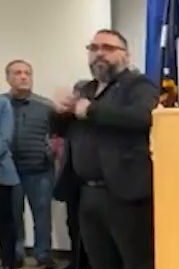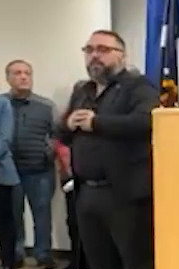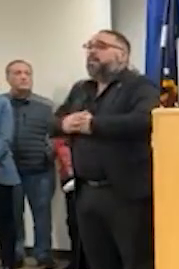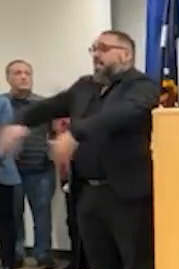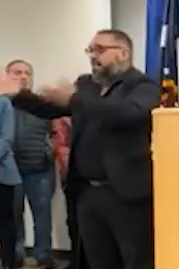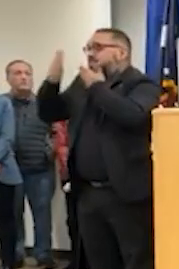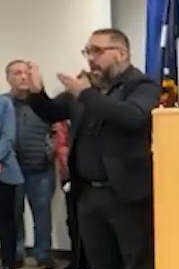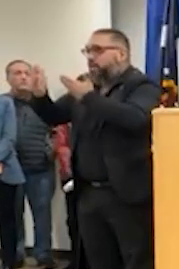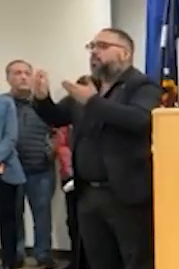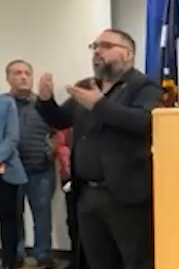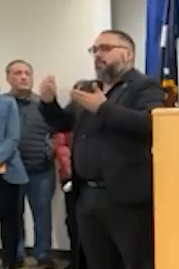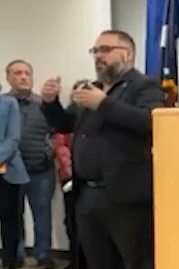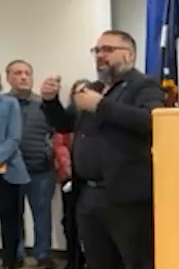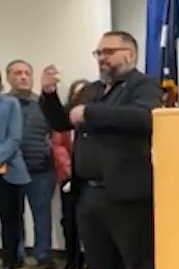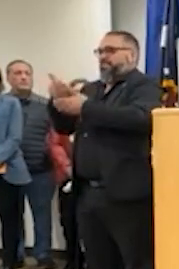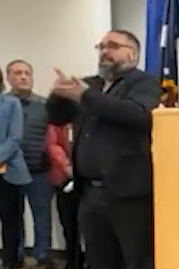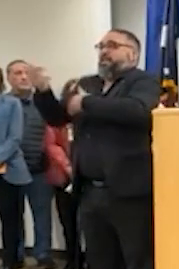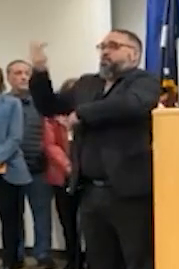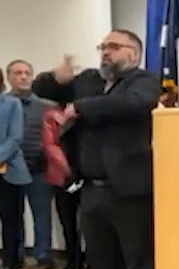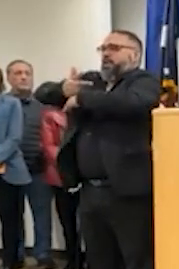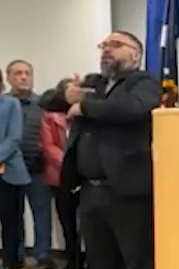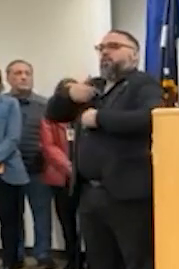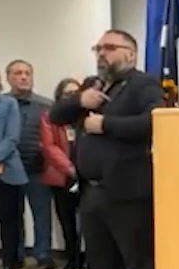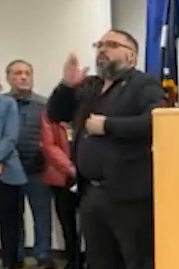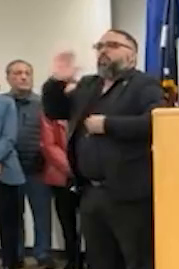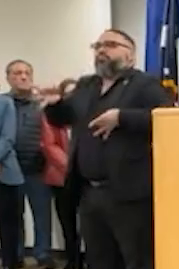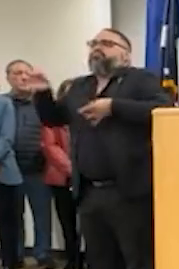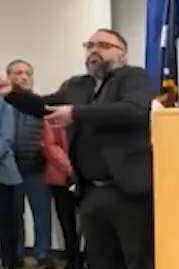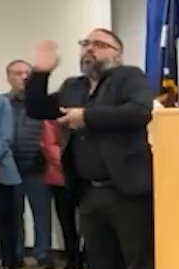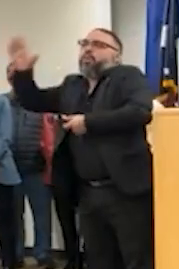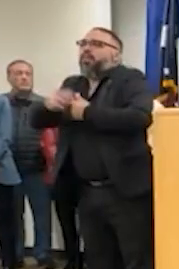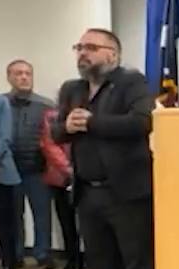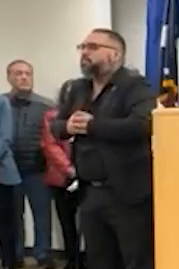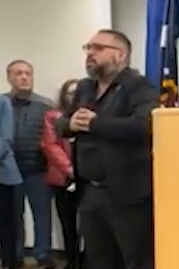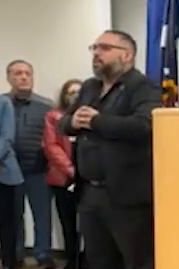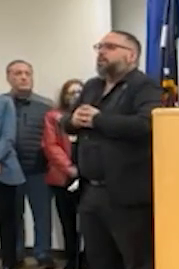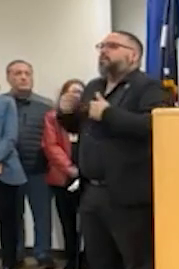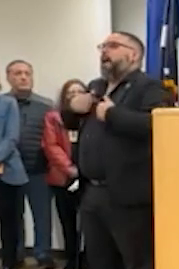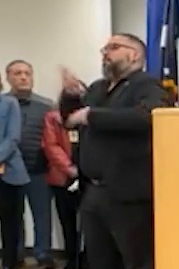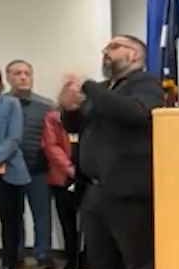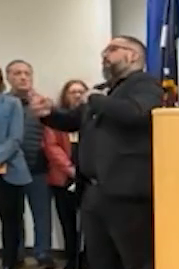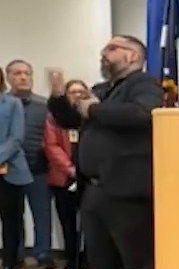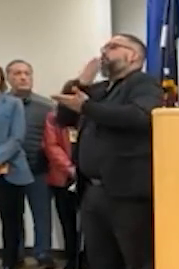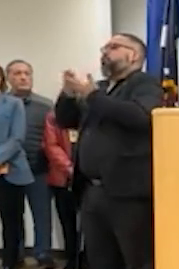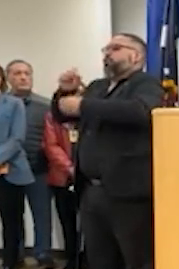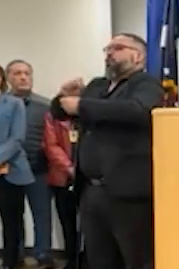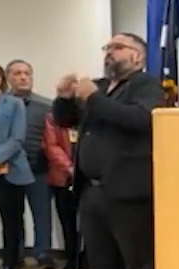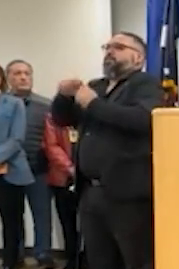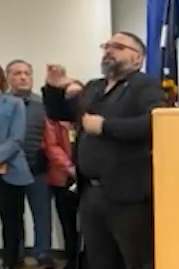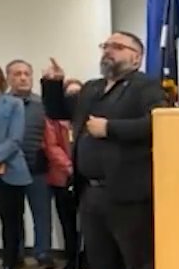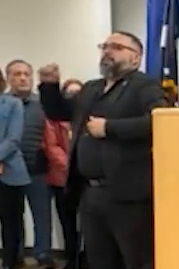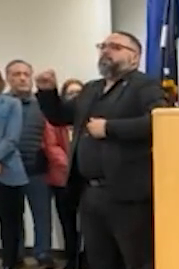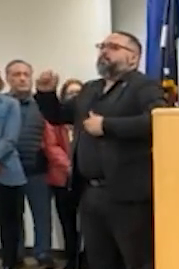and we'll get through the next 3 days well. So I'm expecting good performance out of CPS Energy over the next few days.